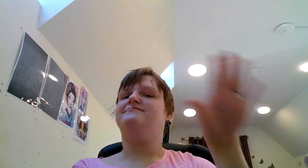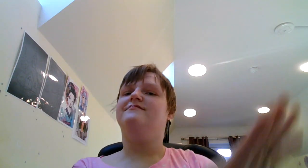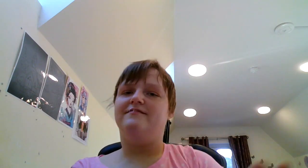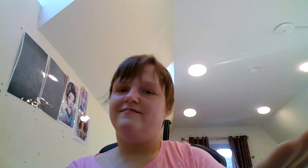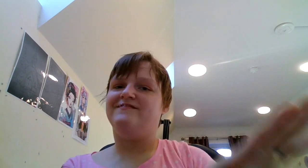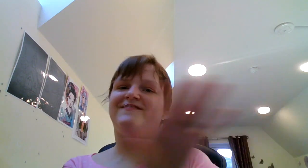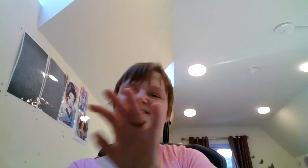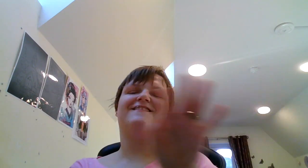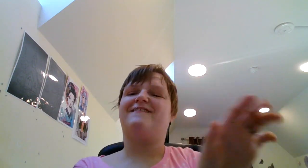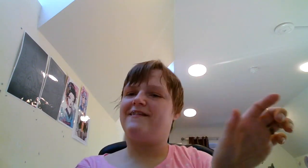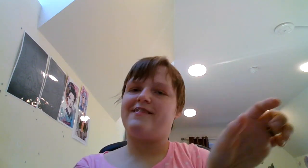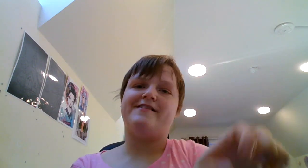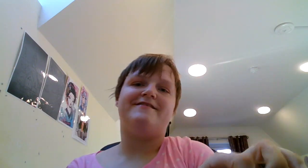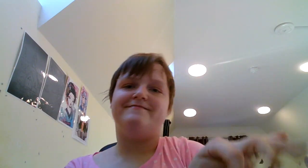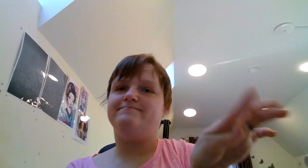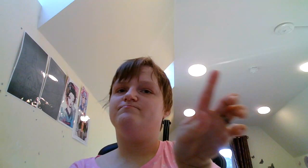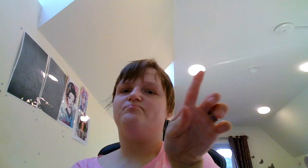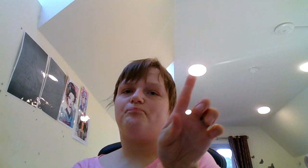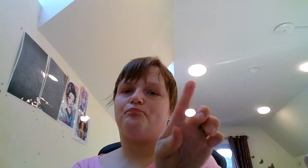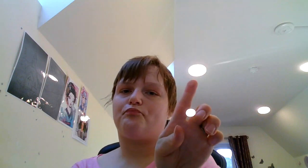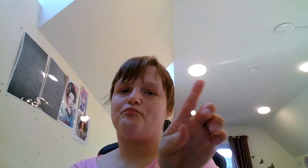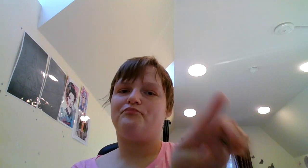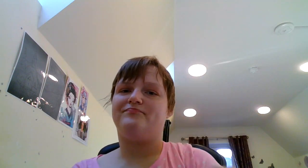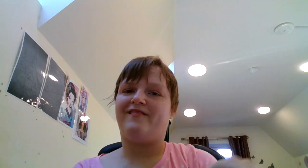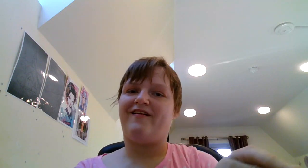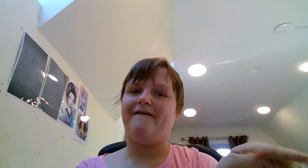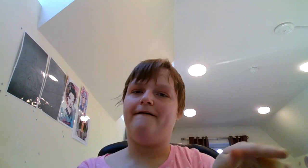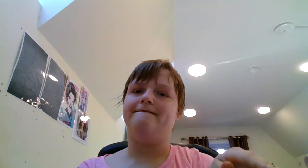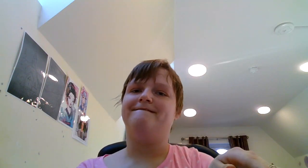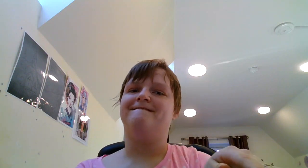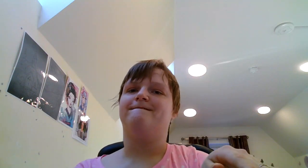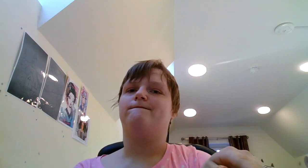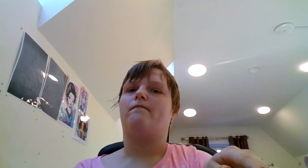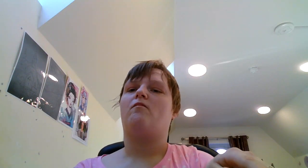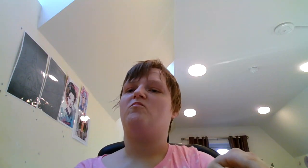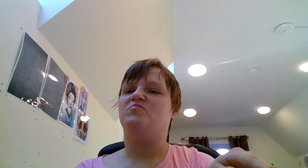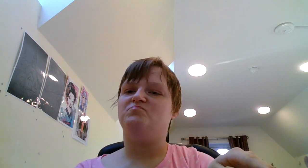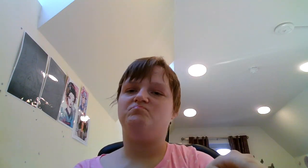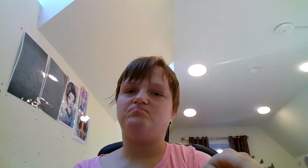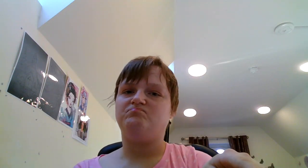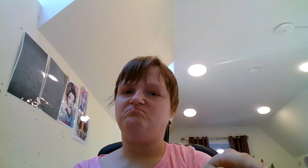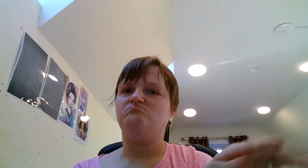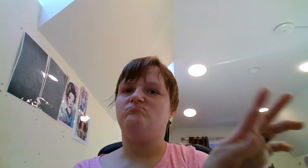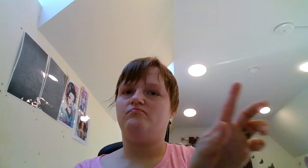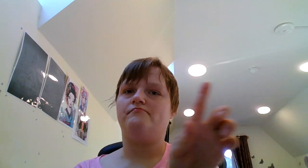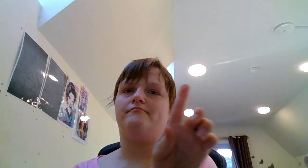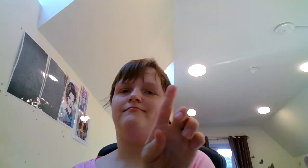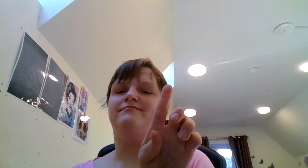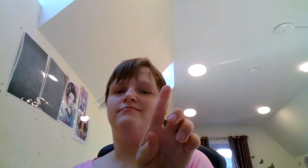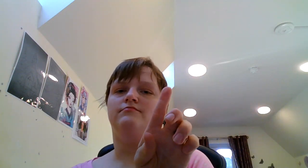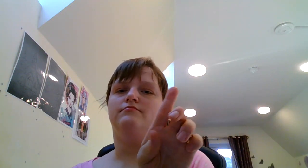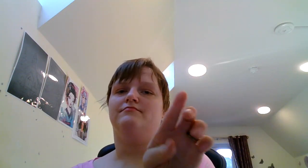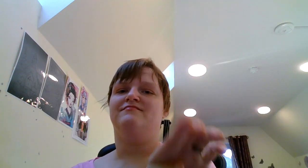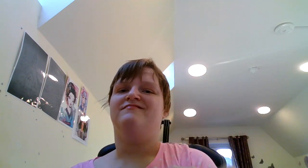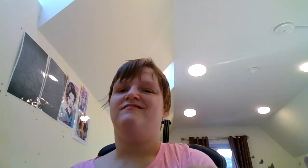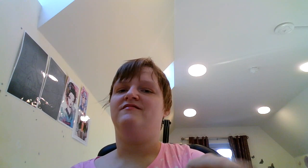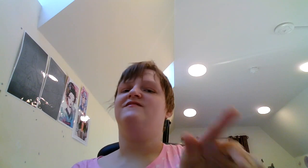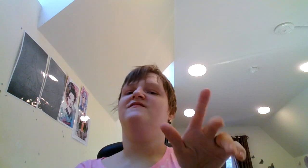destroyed in type 1 diabetes. Understanding the cause of type 1 diabetes meant researchers